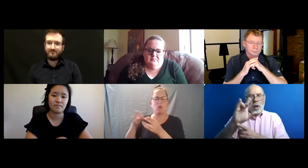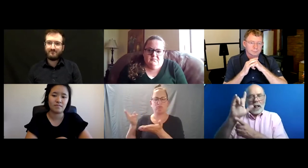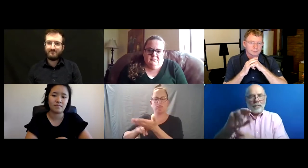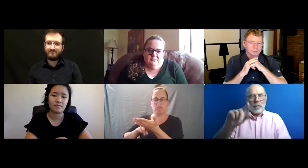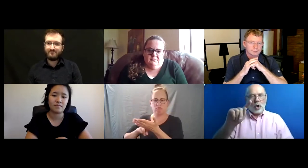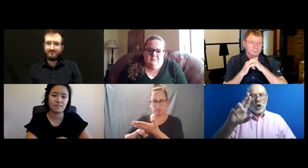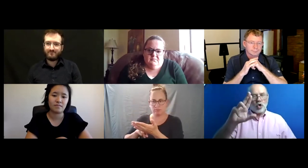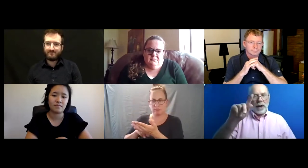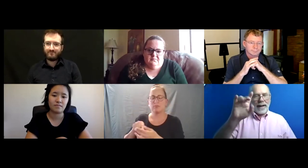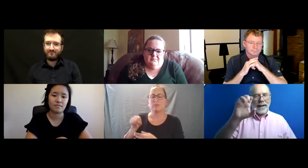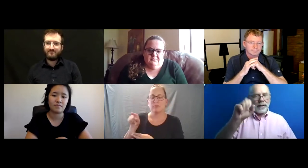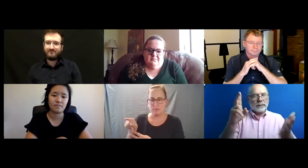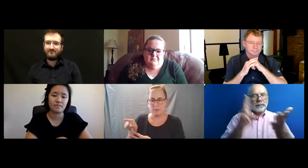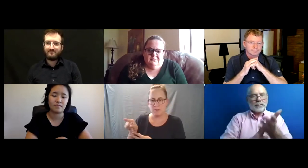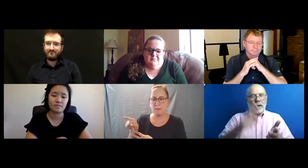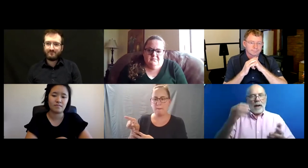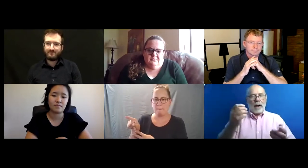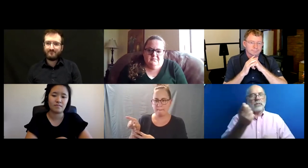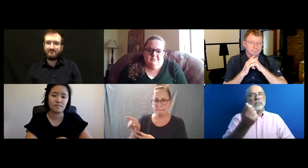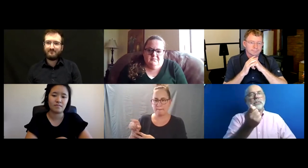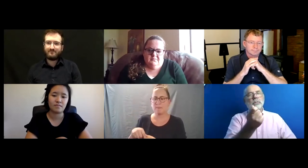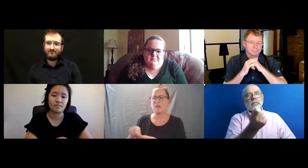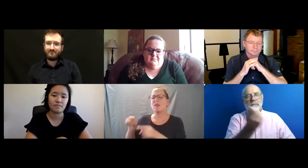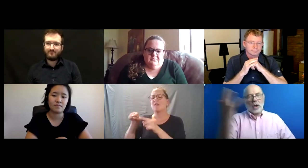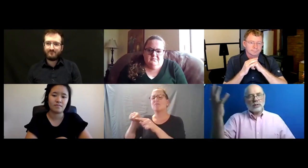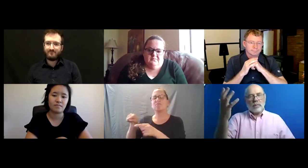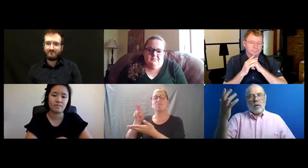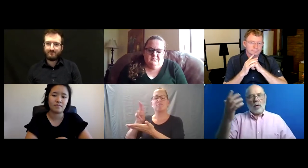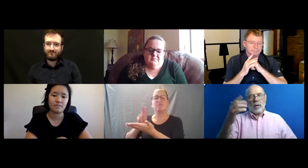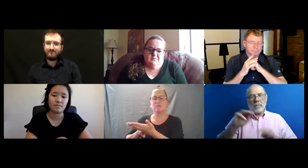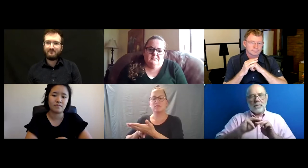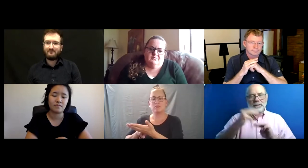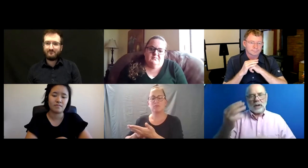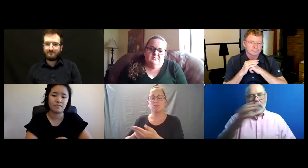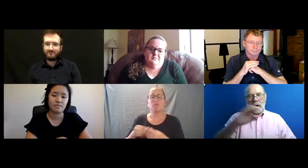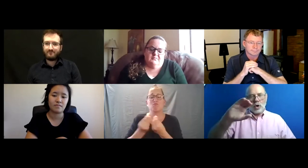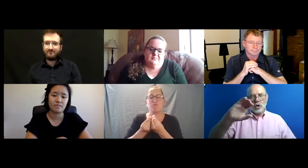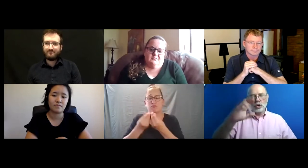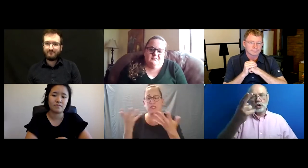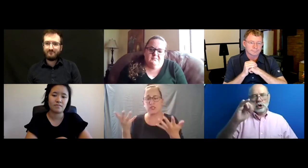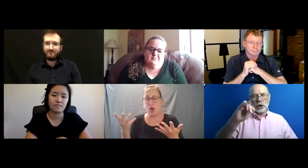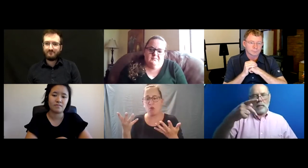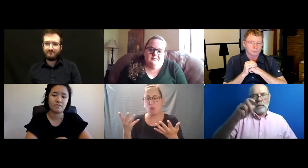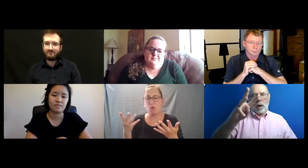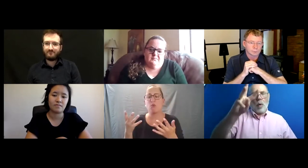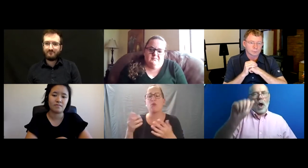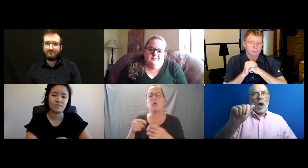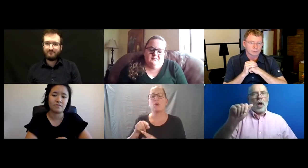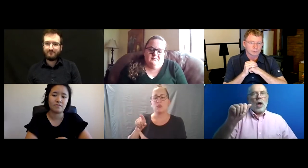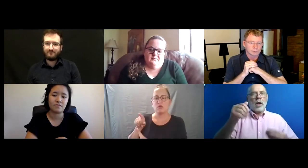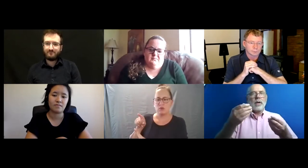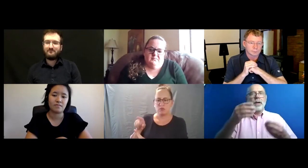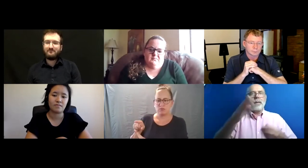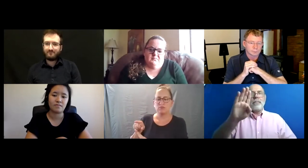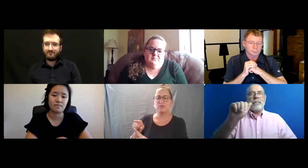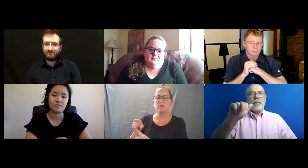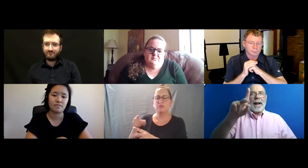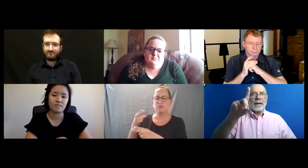the Mississaugas of the New Credit and the Williams Treaty, and the Mississaugas and